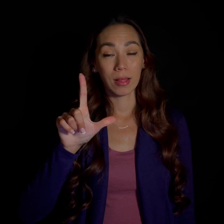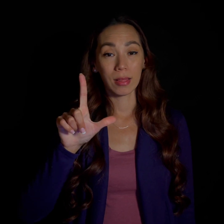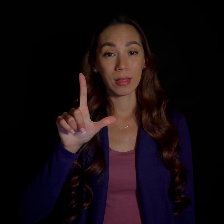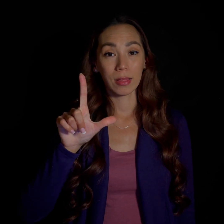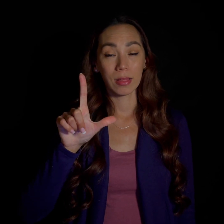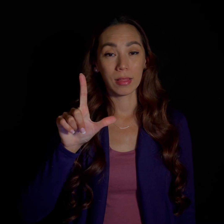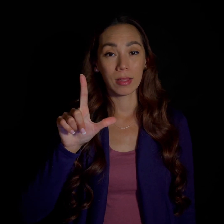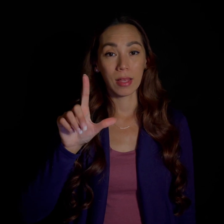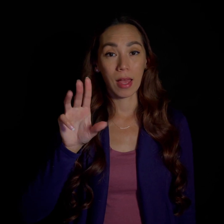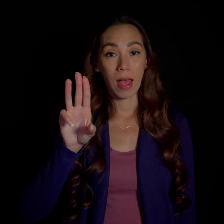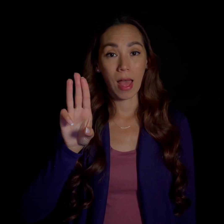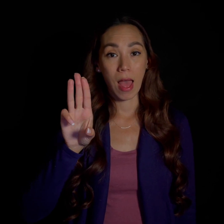L,